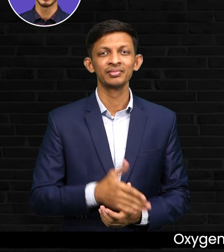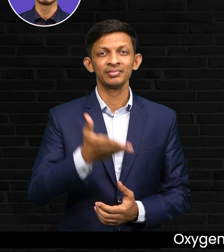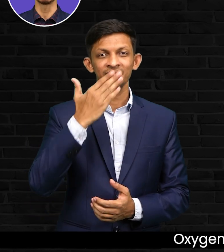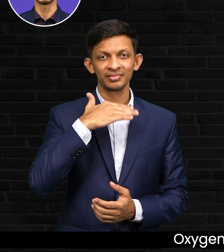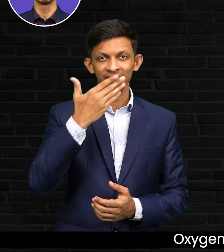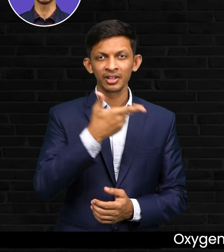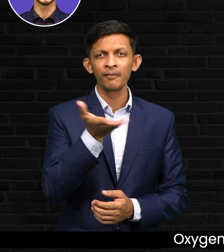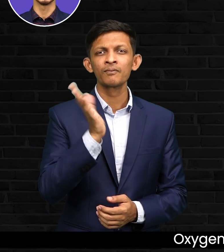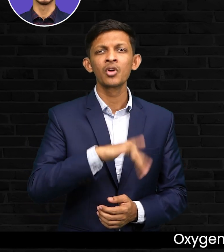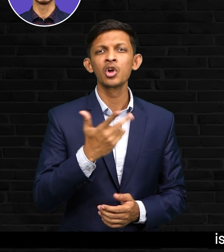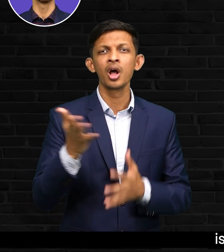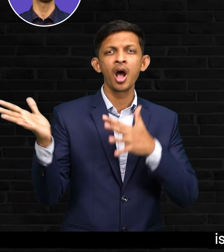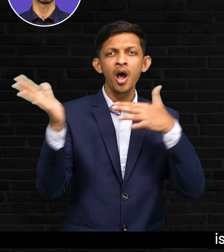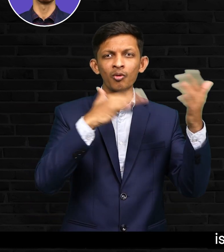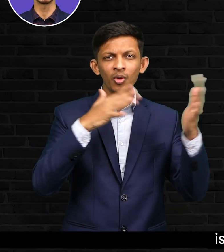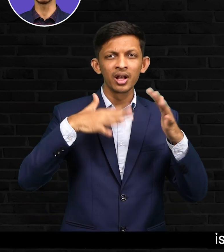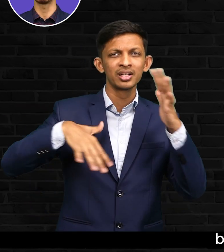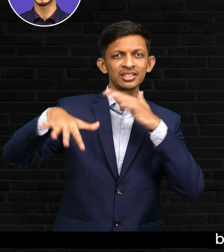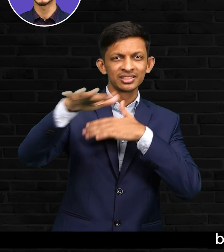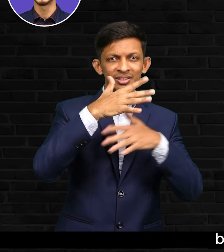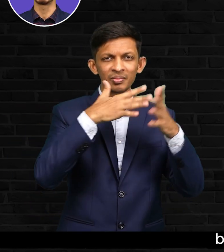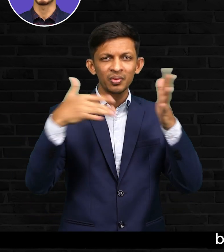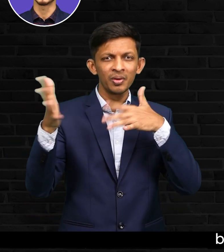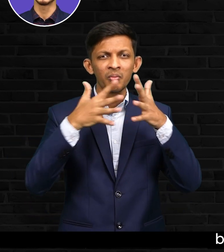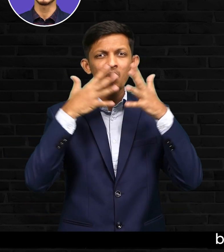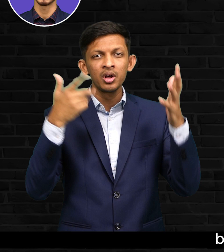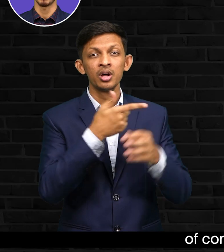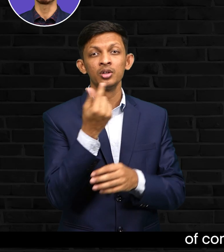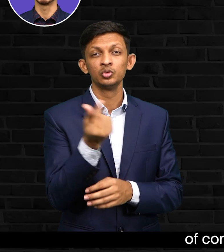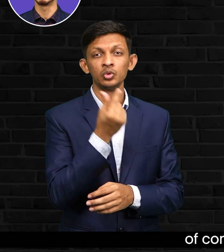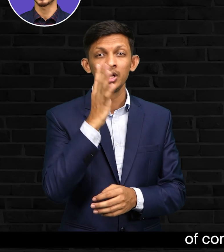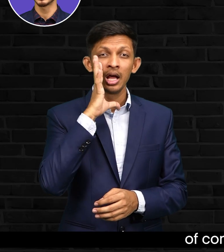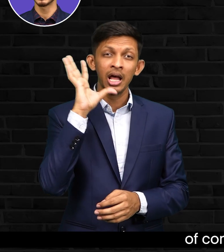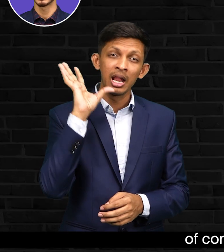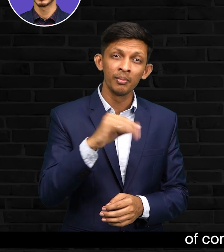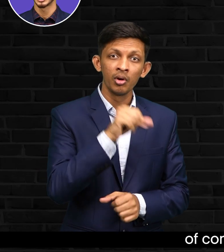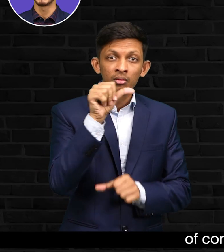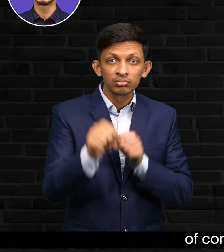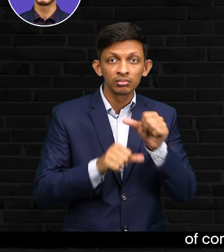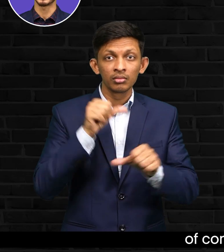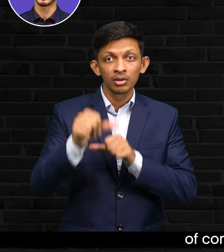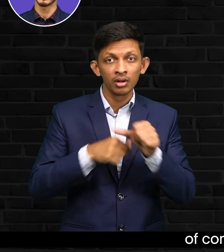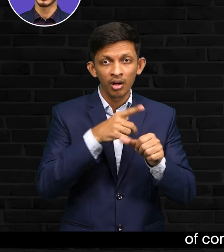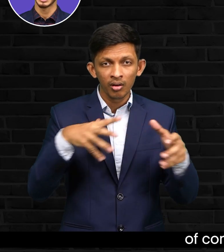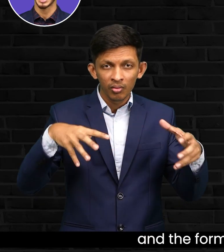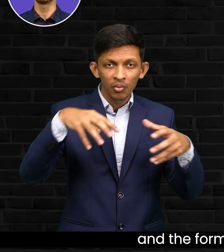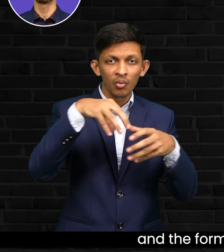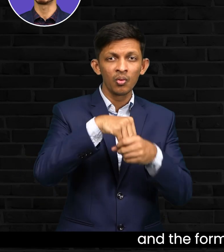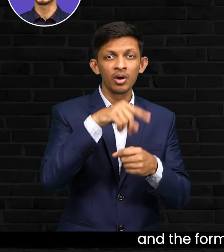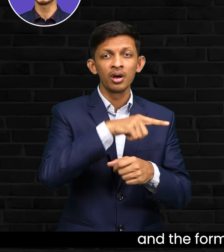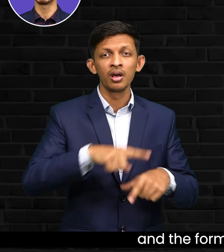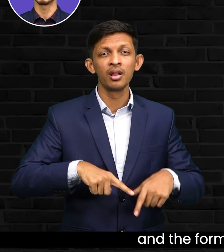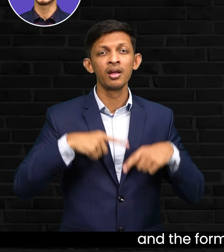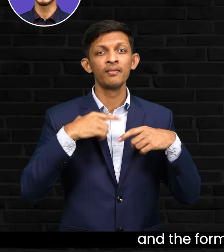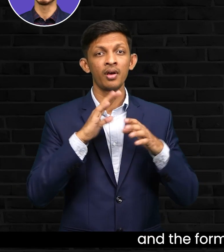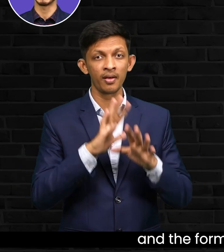Oxygen from the atmosphere is used up mainly by the processes of combustion, respiration, and the